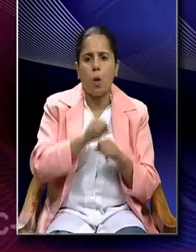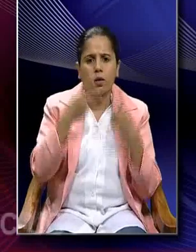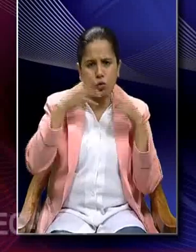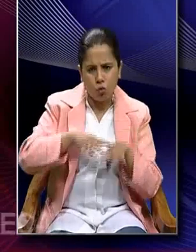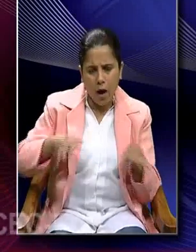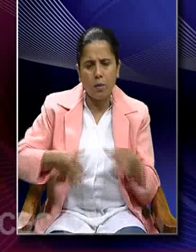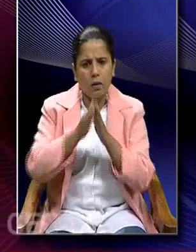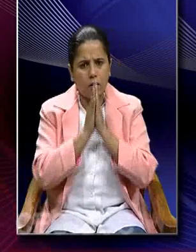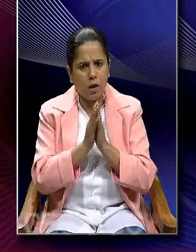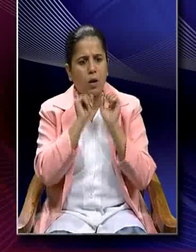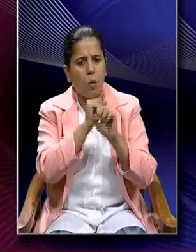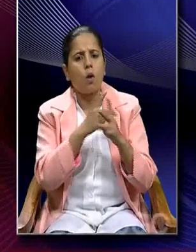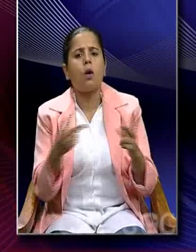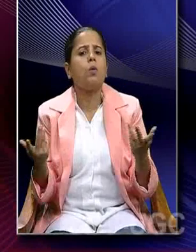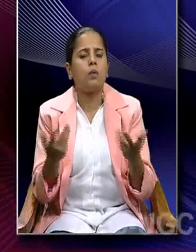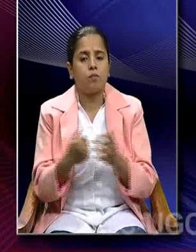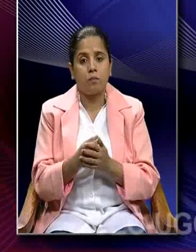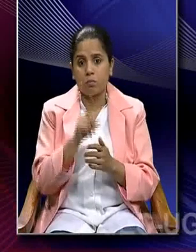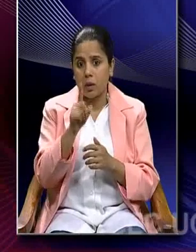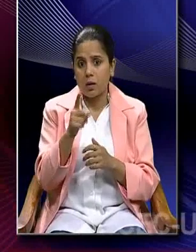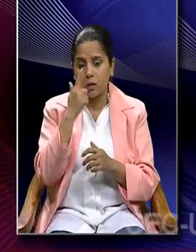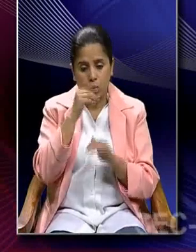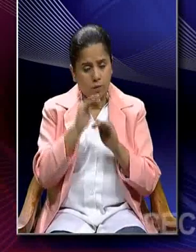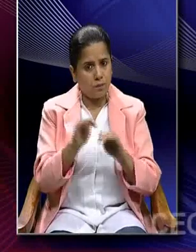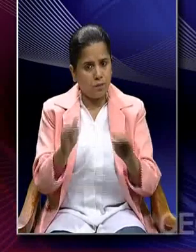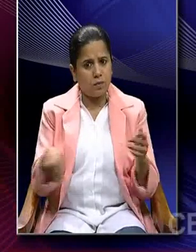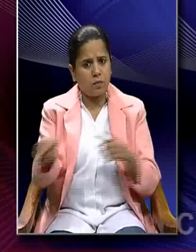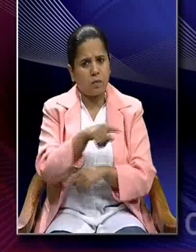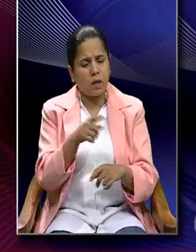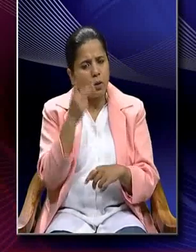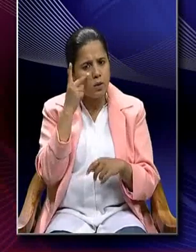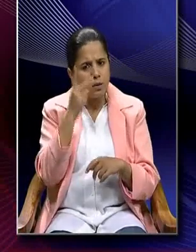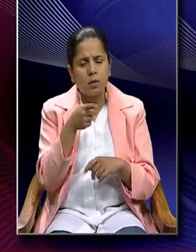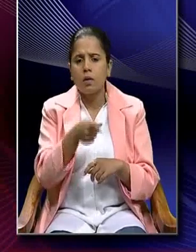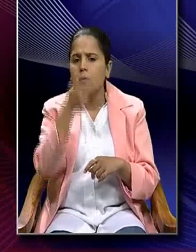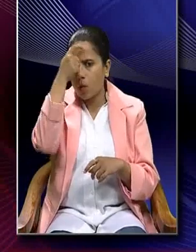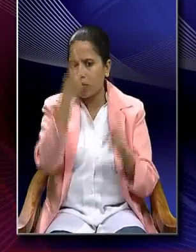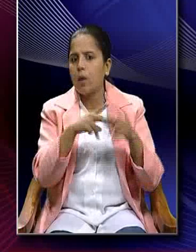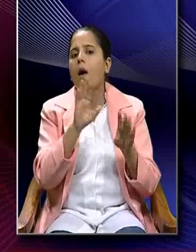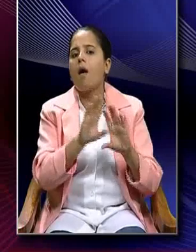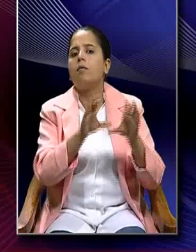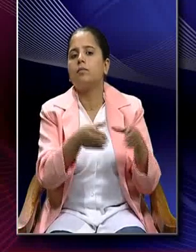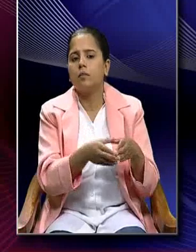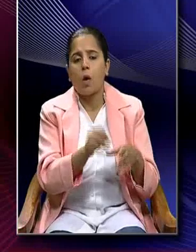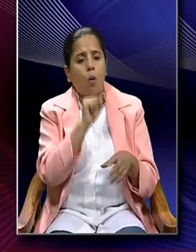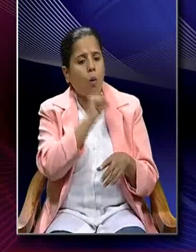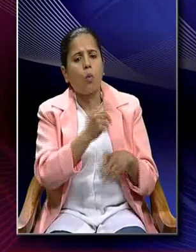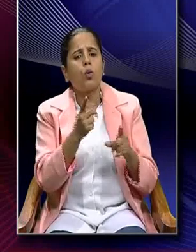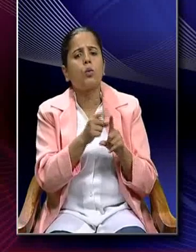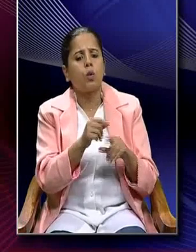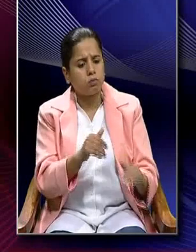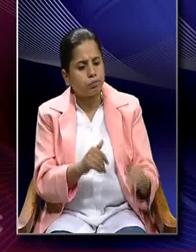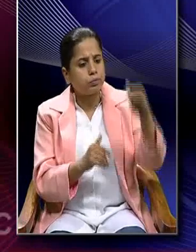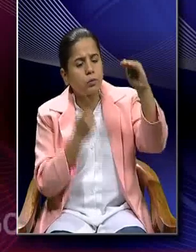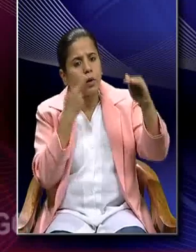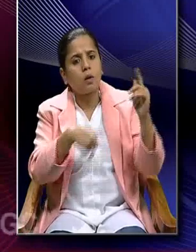within those inequalities, the girl child is particularly vulnerable. Her location is even